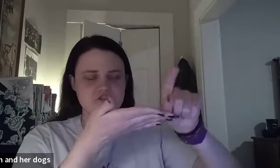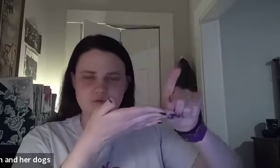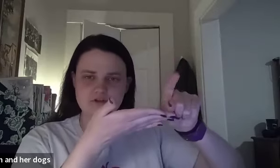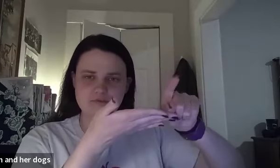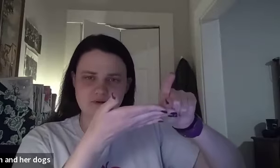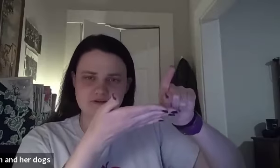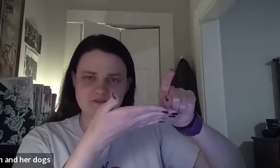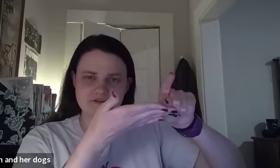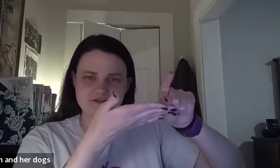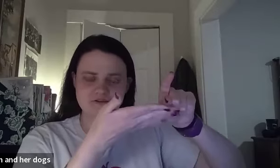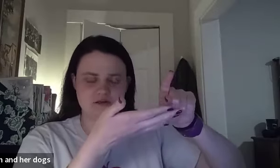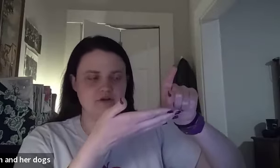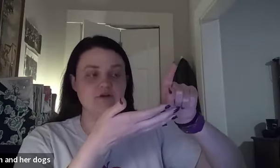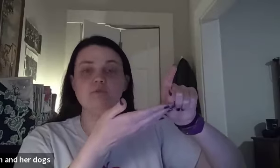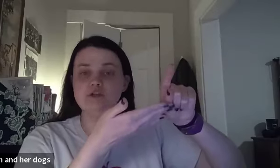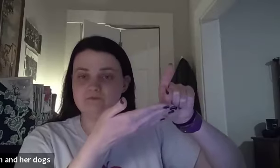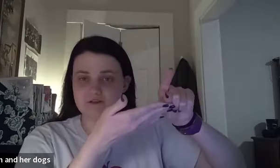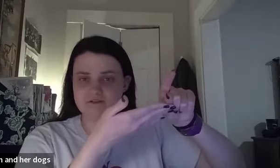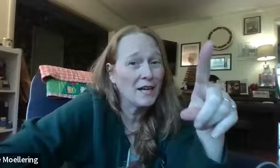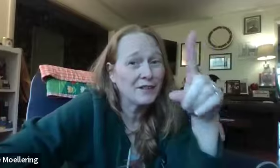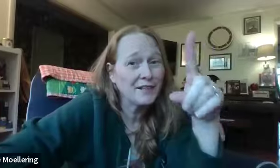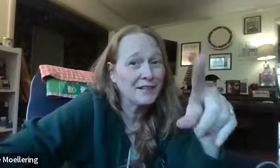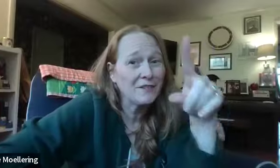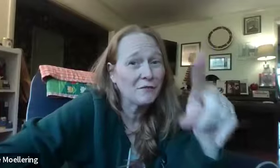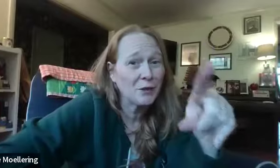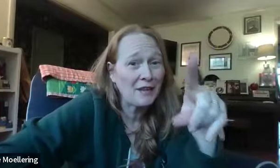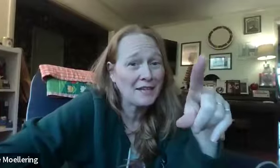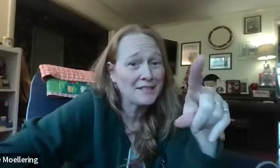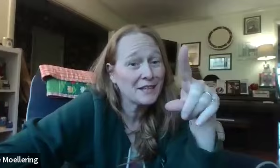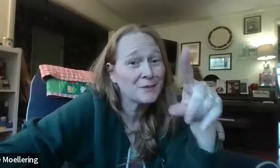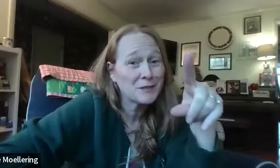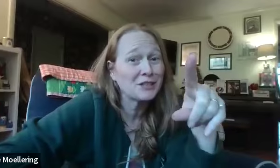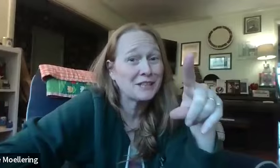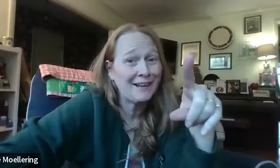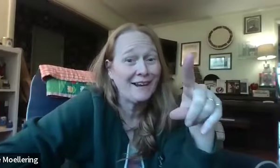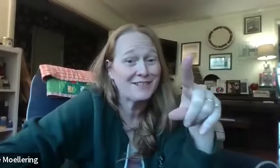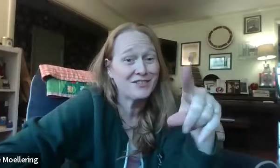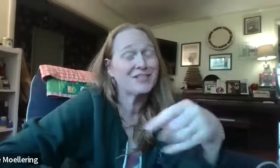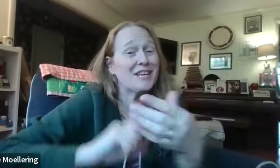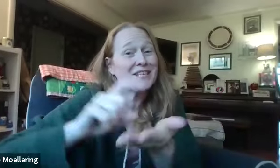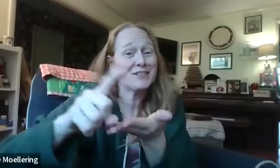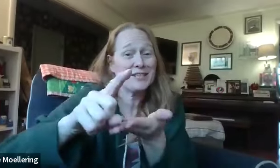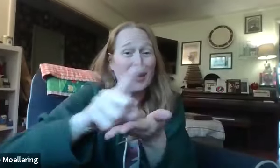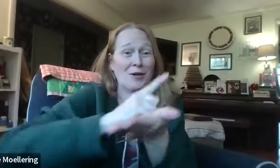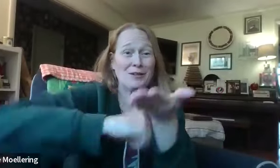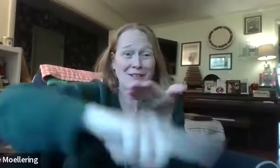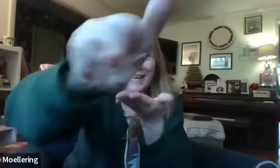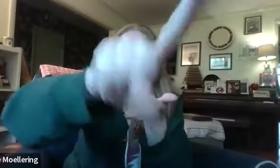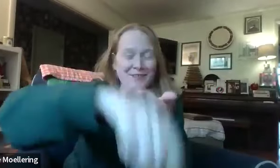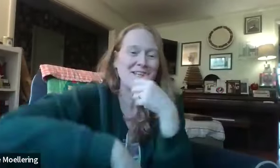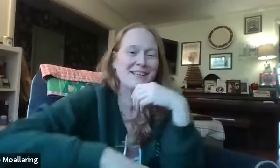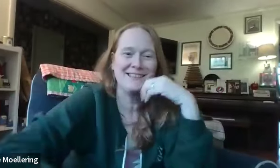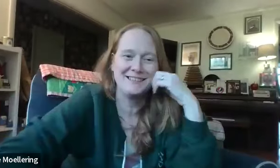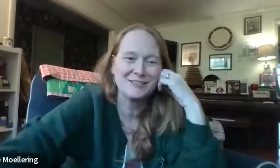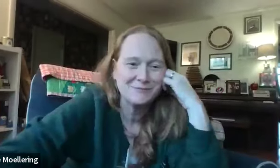start with your pointer fingers, not pointer, But where if your you watch at the end of every class, that's what Jillian does. She says, I'll see y'all next week. And I